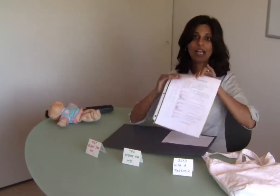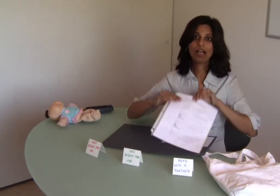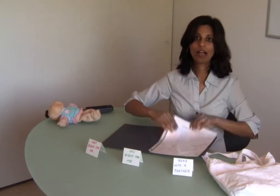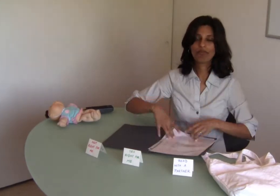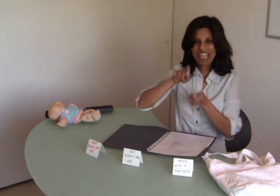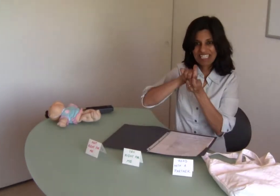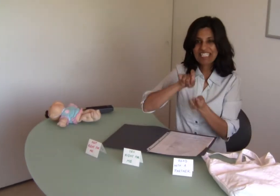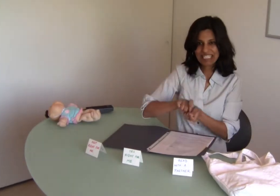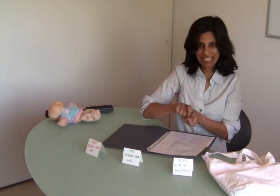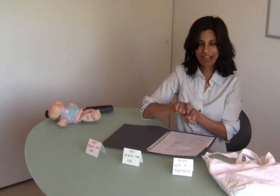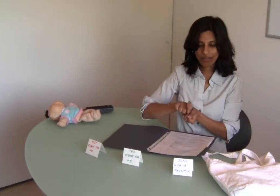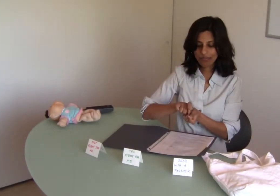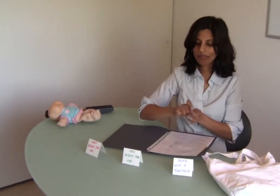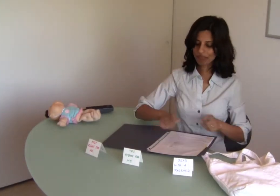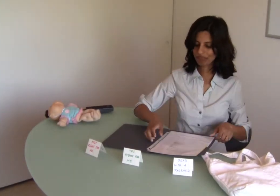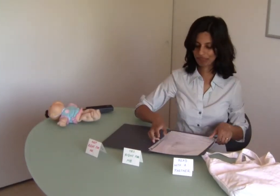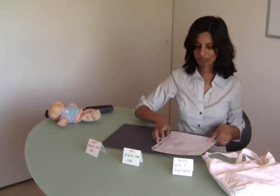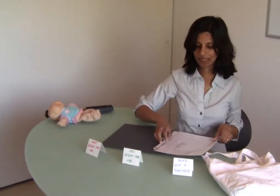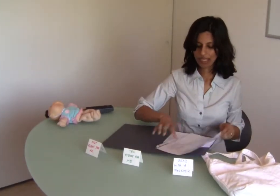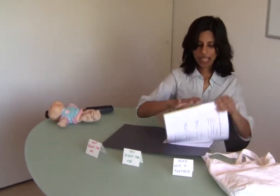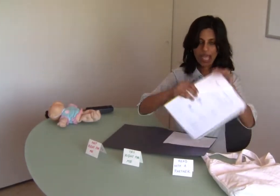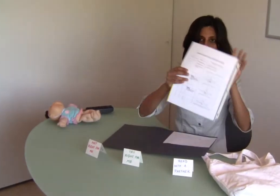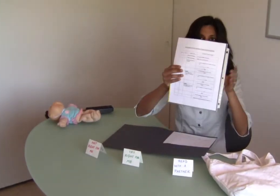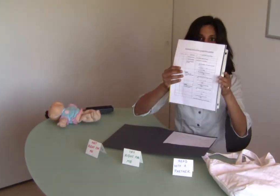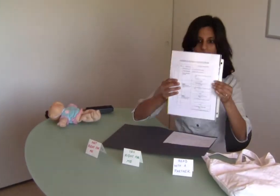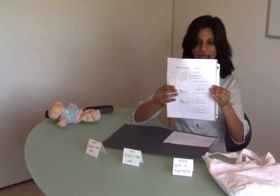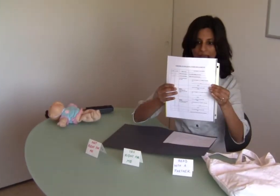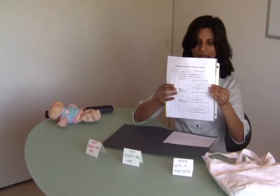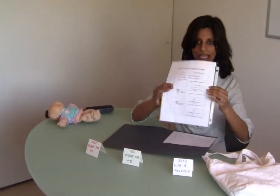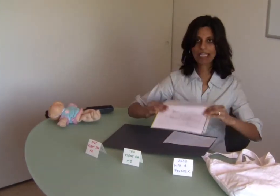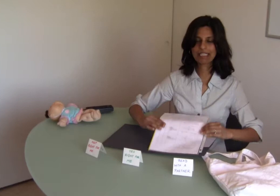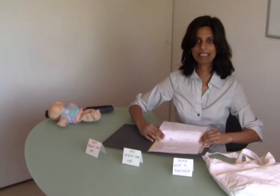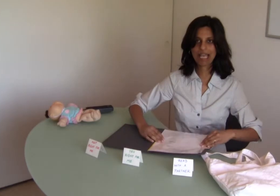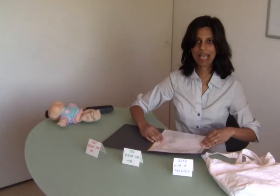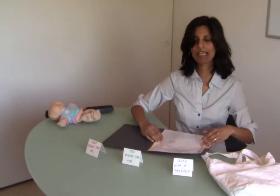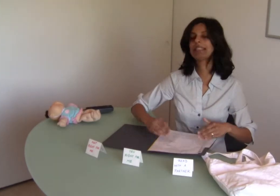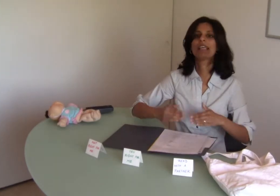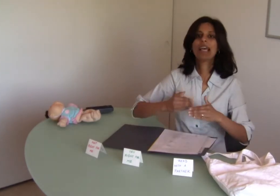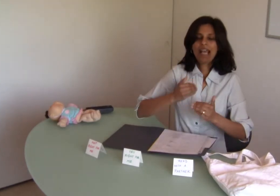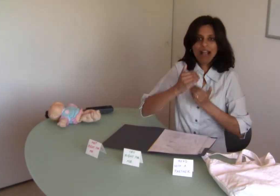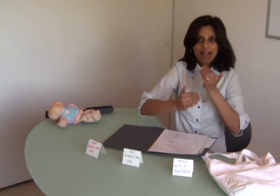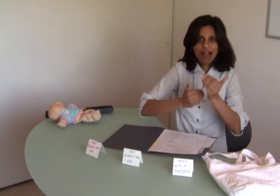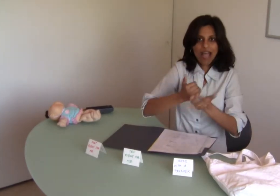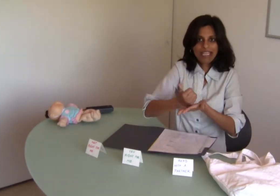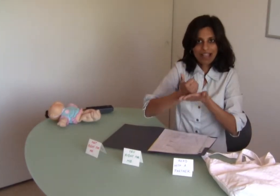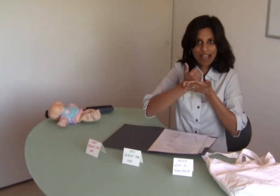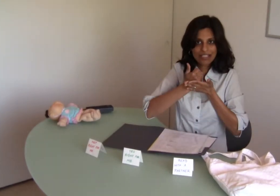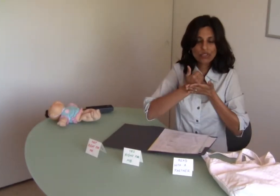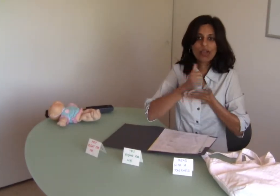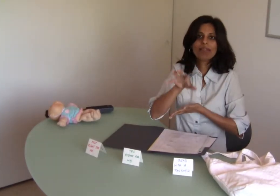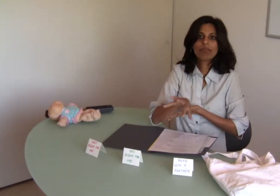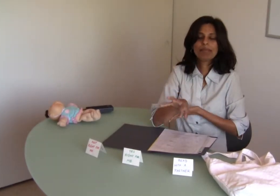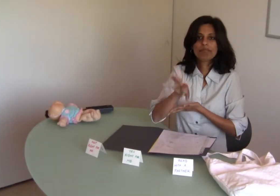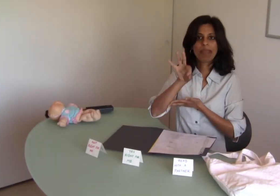in detail. And on the back, it says guidelines to help me